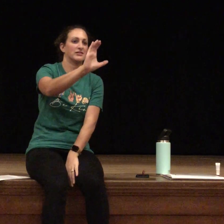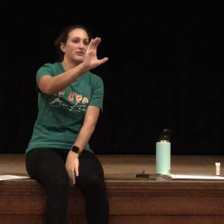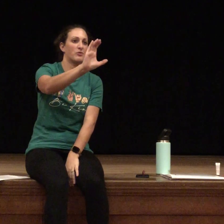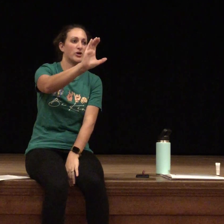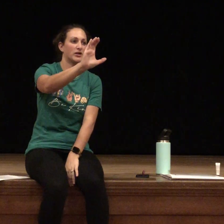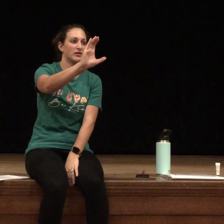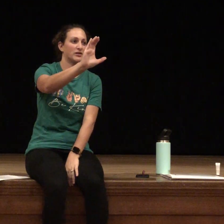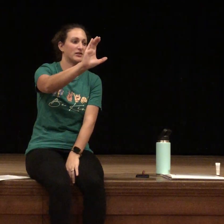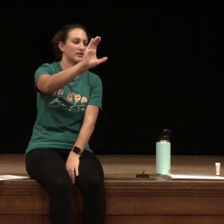One more.